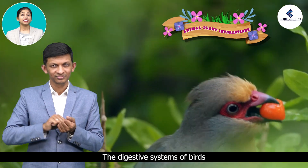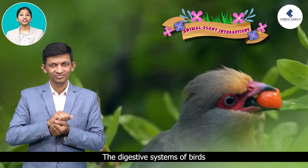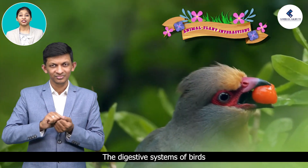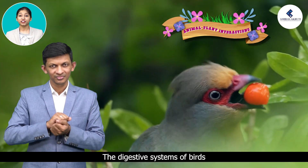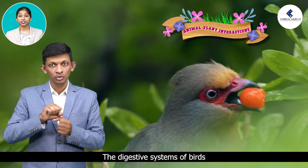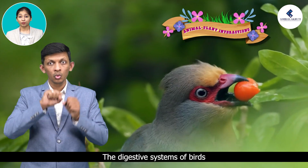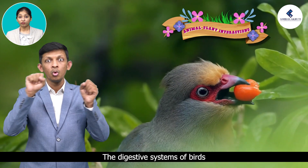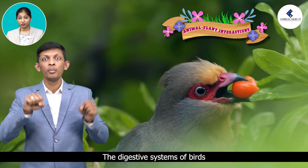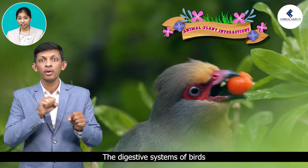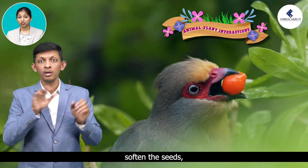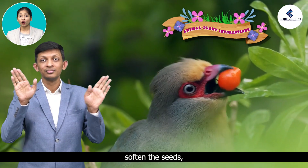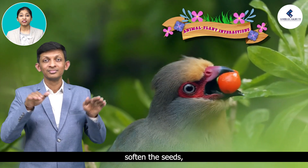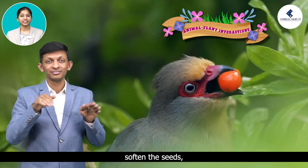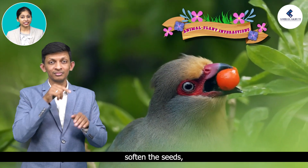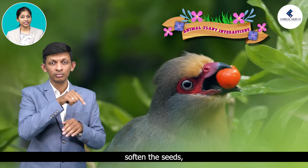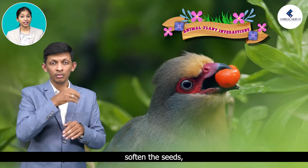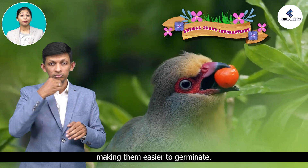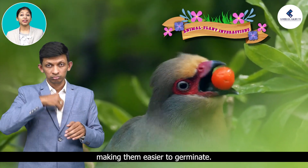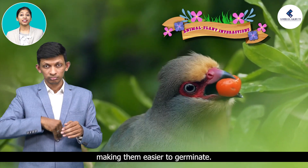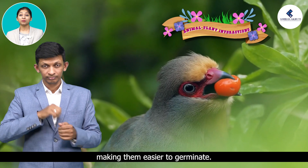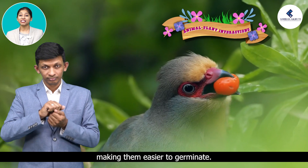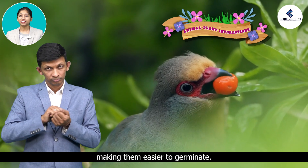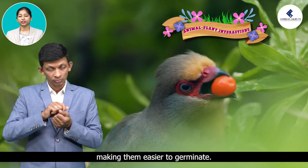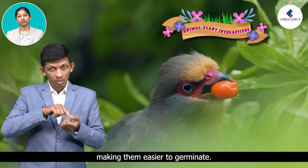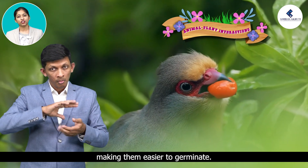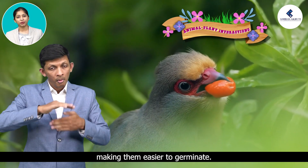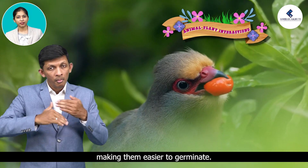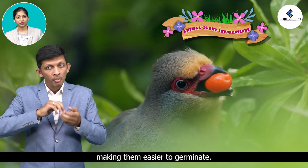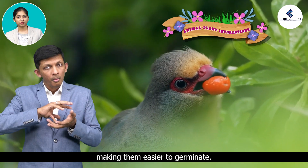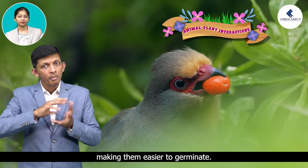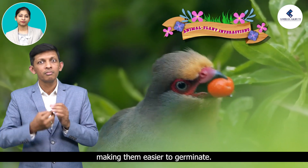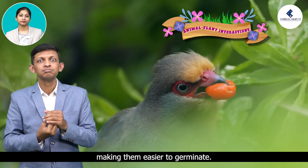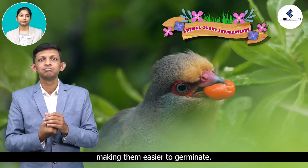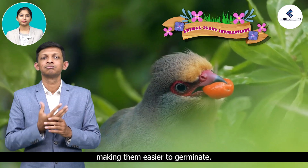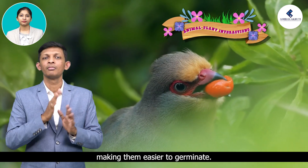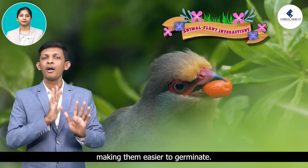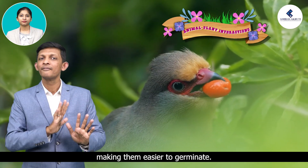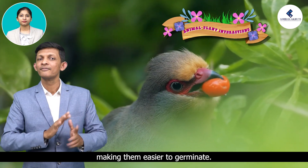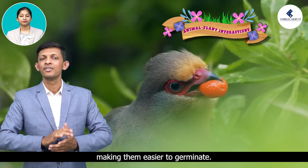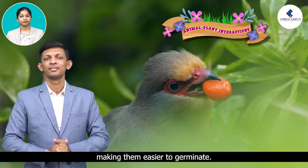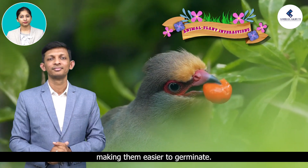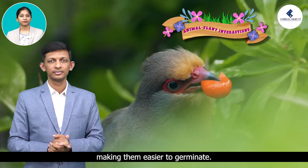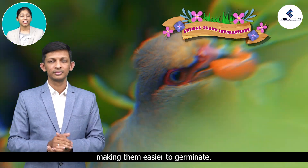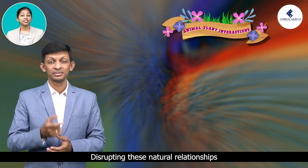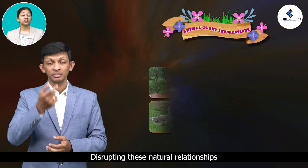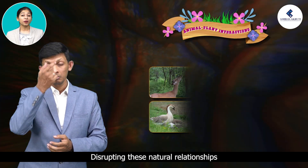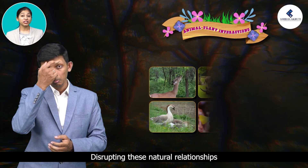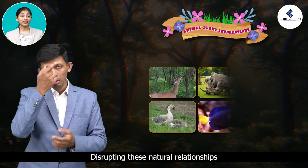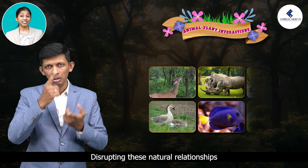The digestive system of birds softens the seeds, making them easier to germinate.